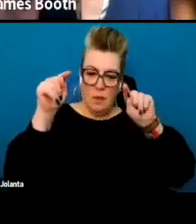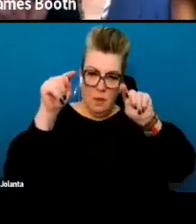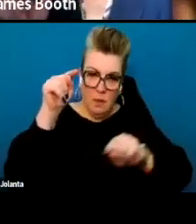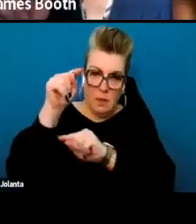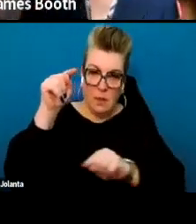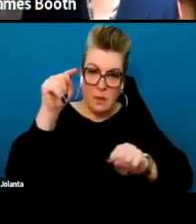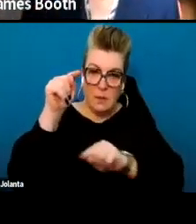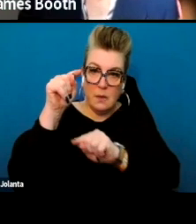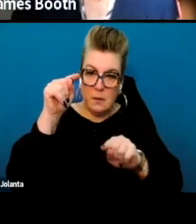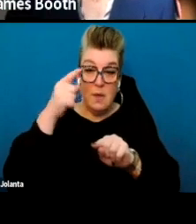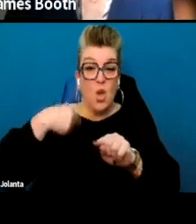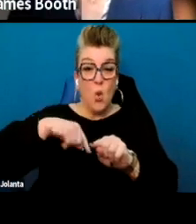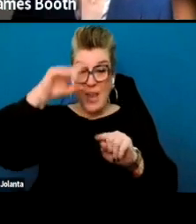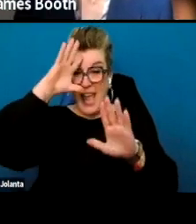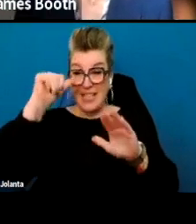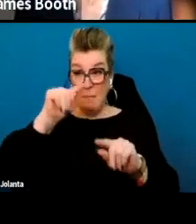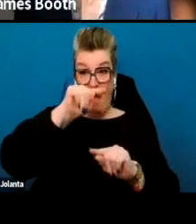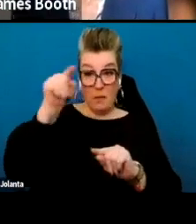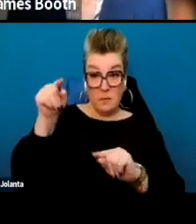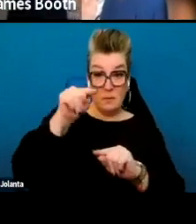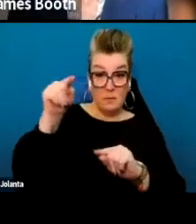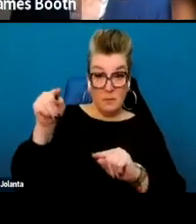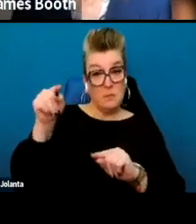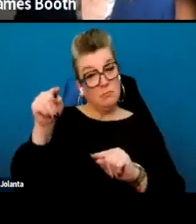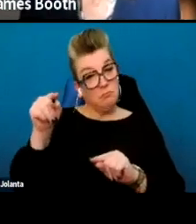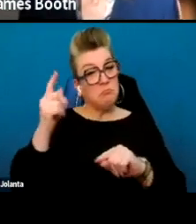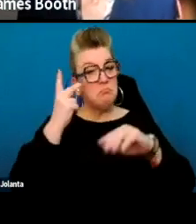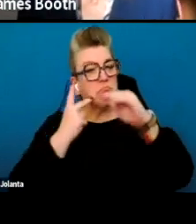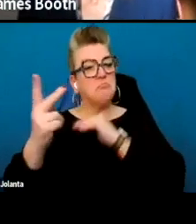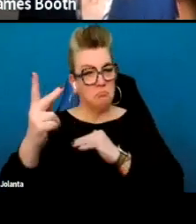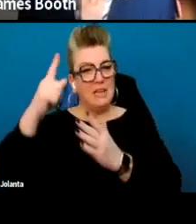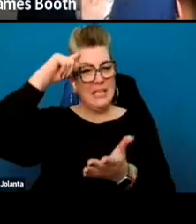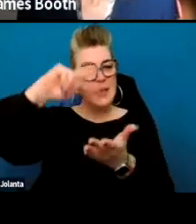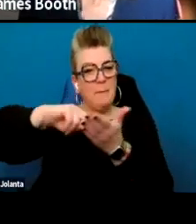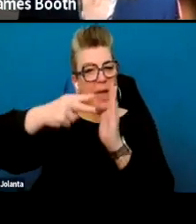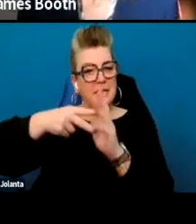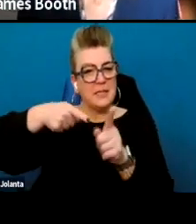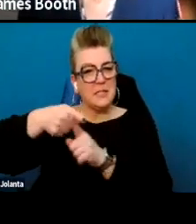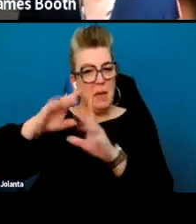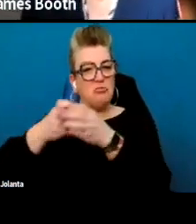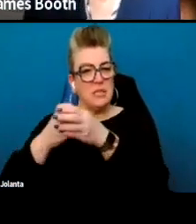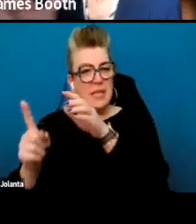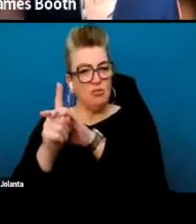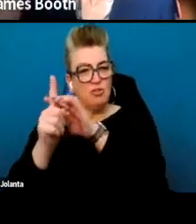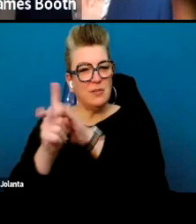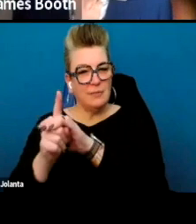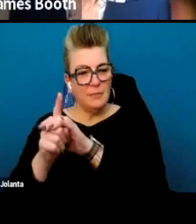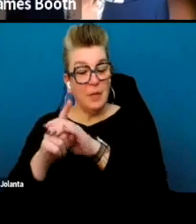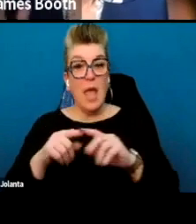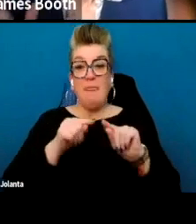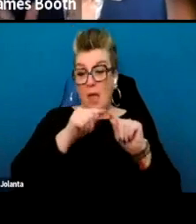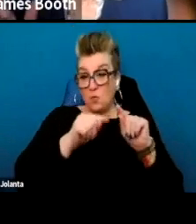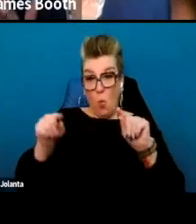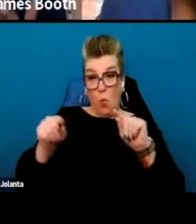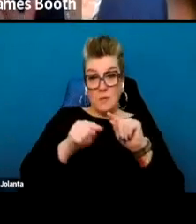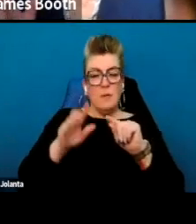And we expect kind of the ventral connectivity to predict semantic specialization. And we predict like dorsal